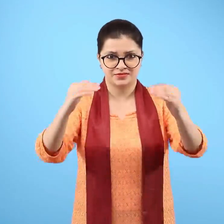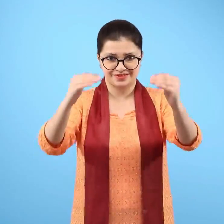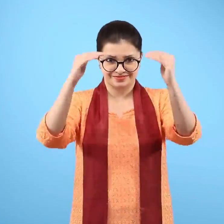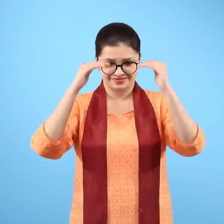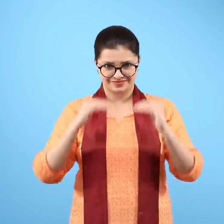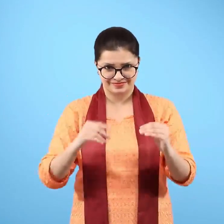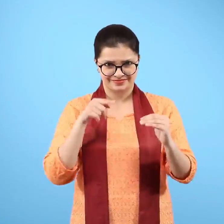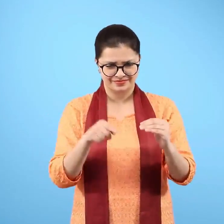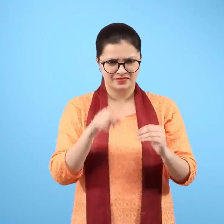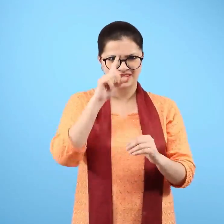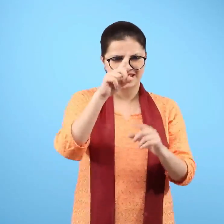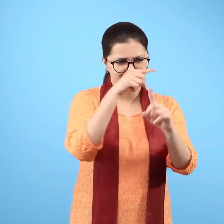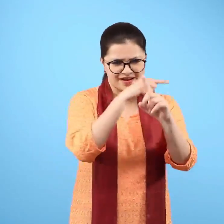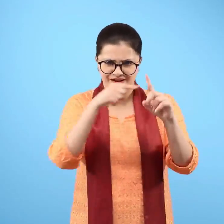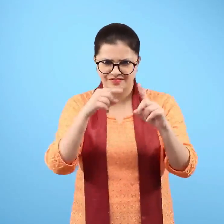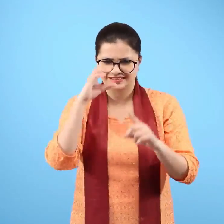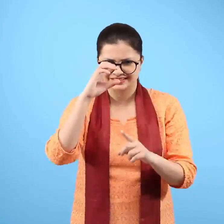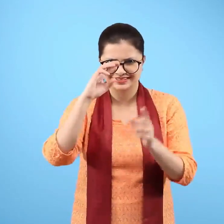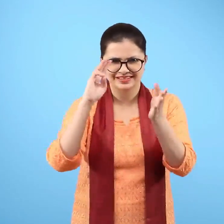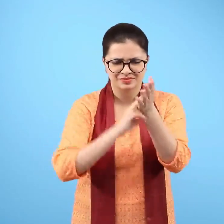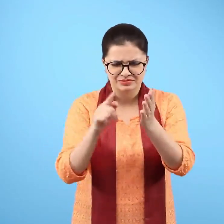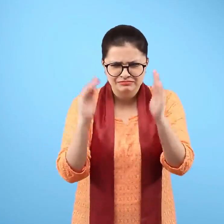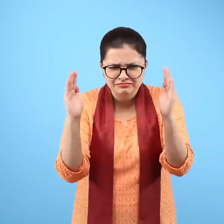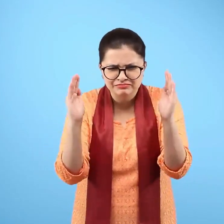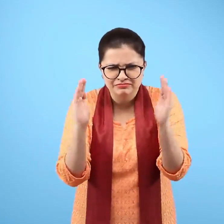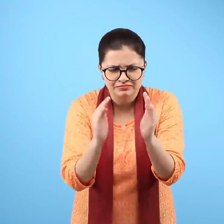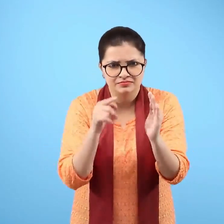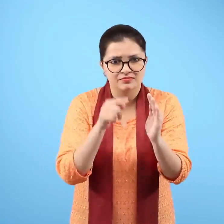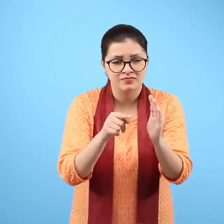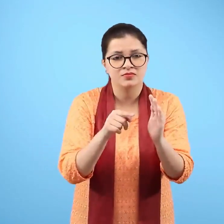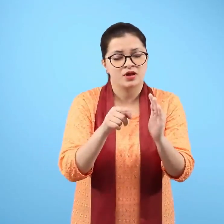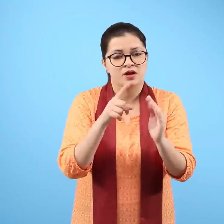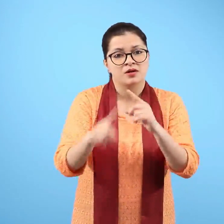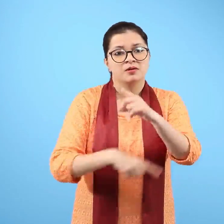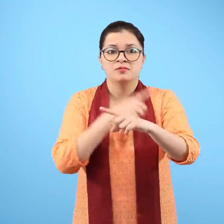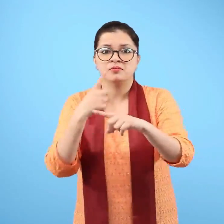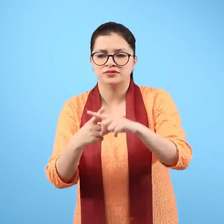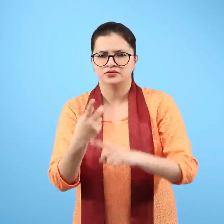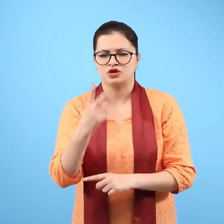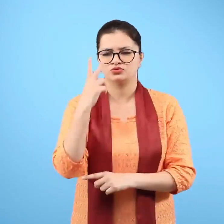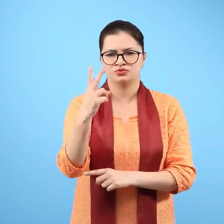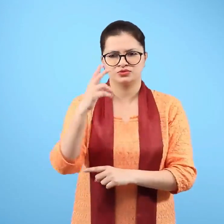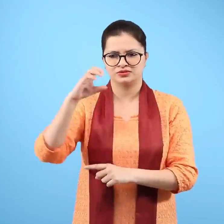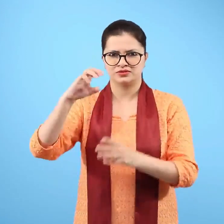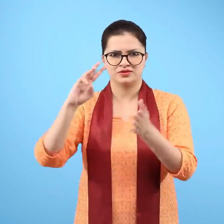Try making the same pictures on a 2 centimeter grid and also on a half centimeter grid.